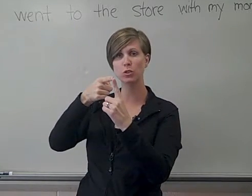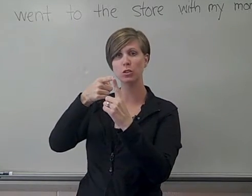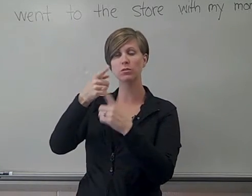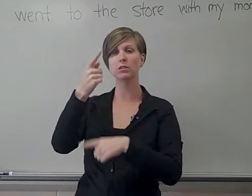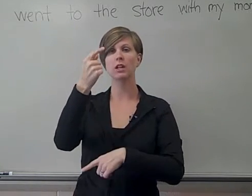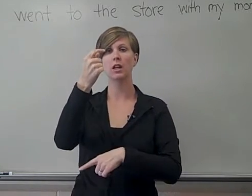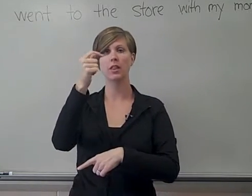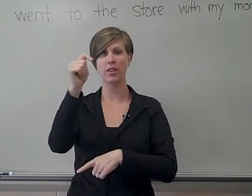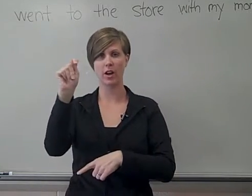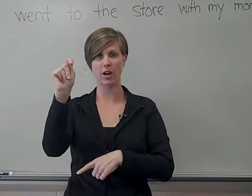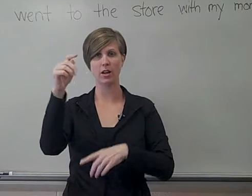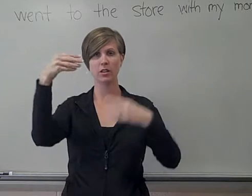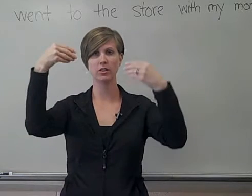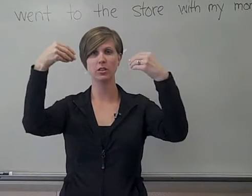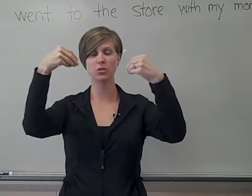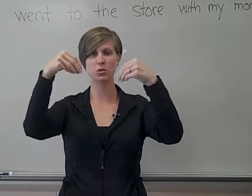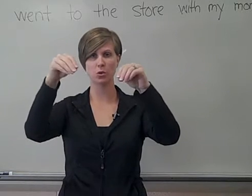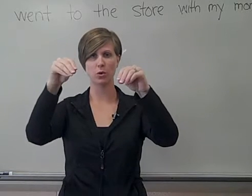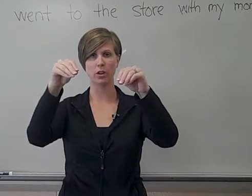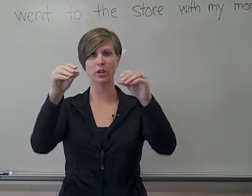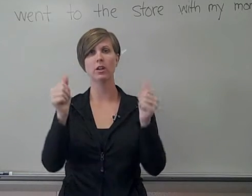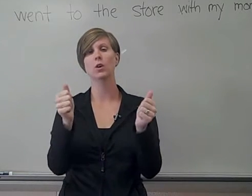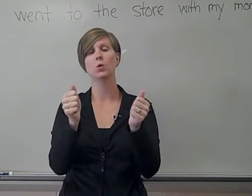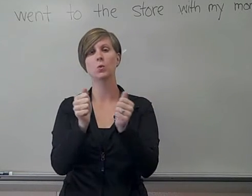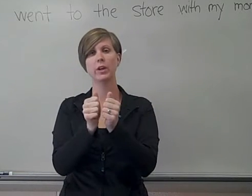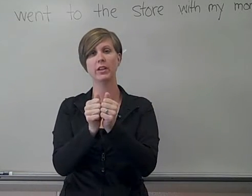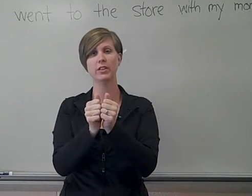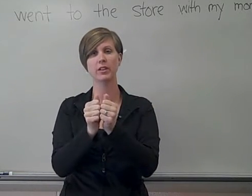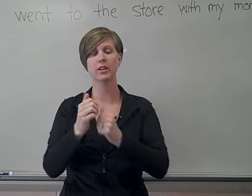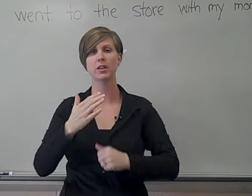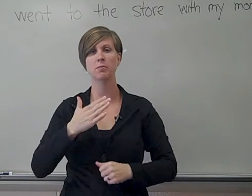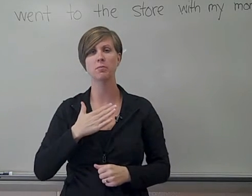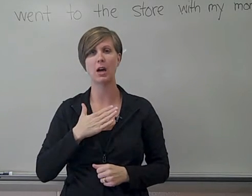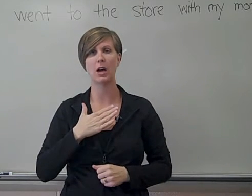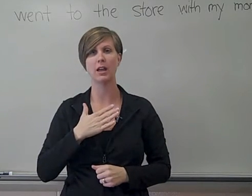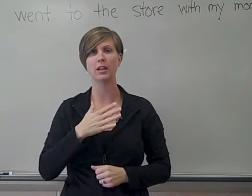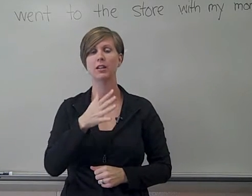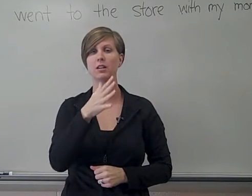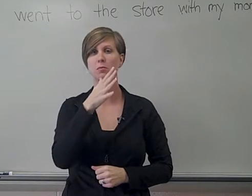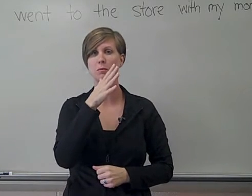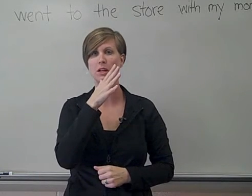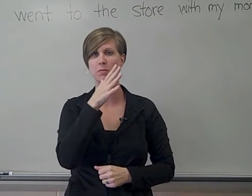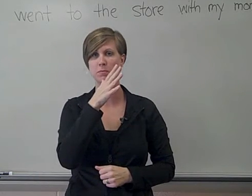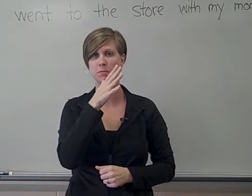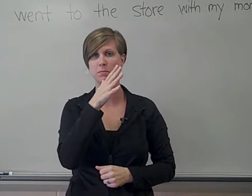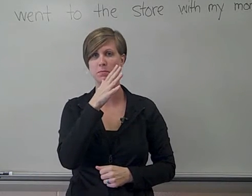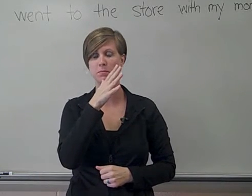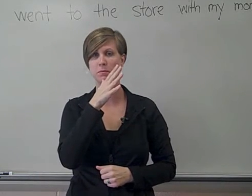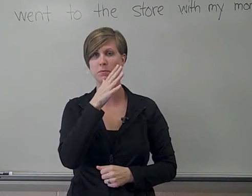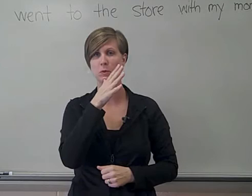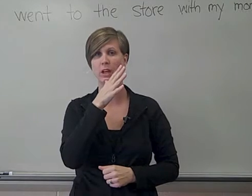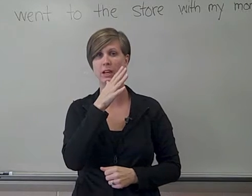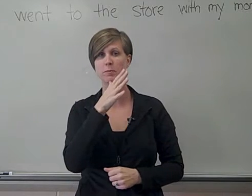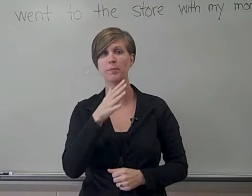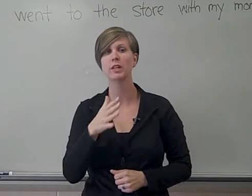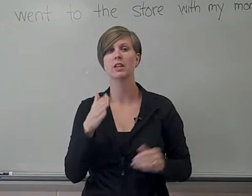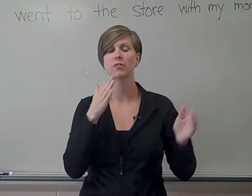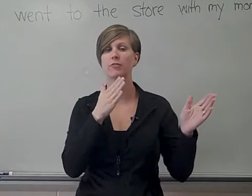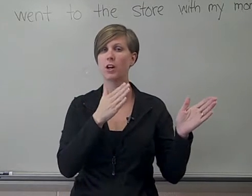to the store with my mom. Okay?